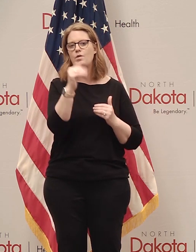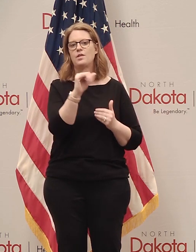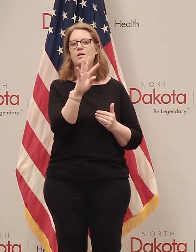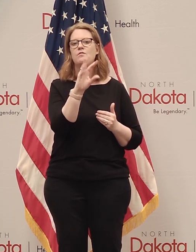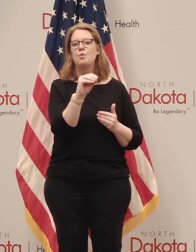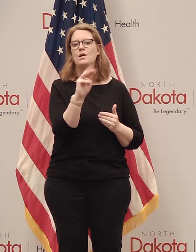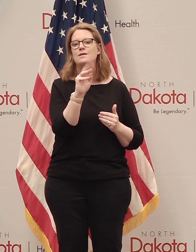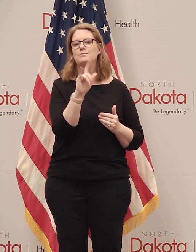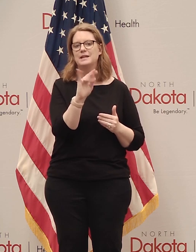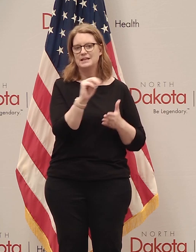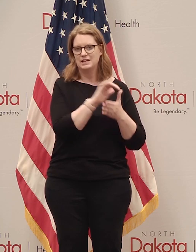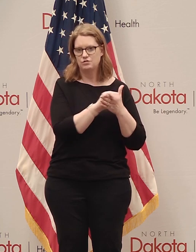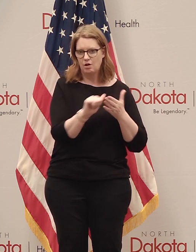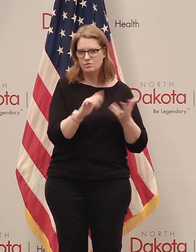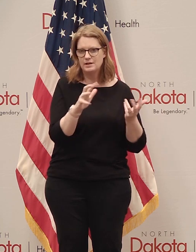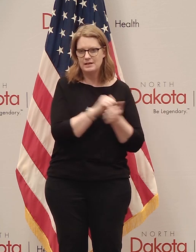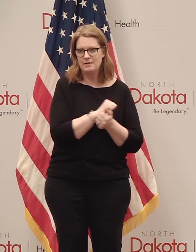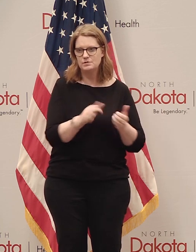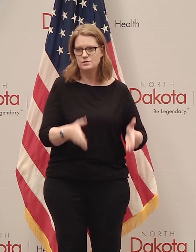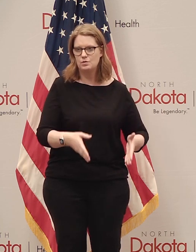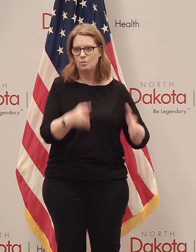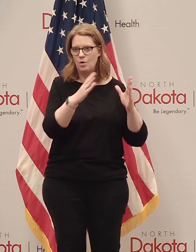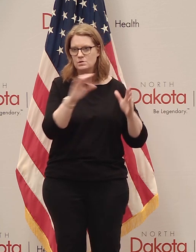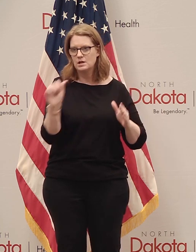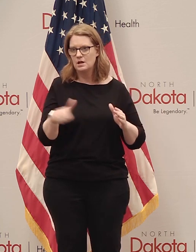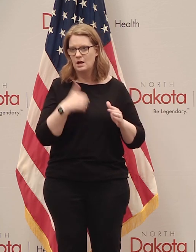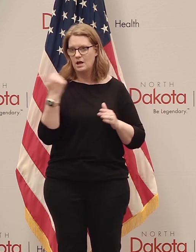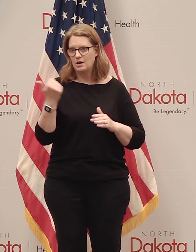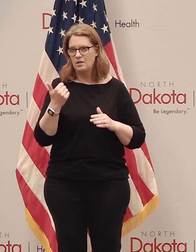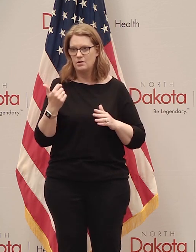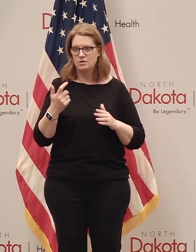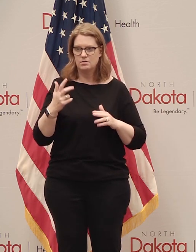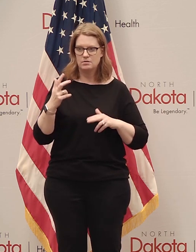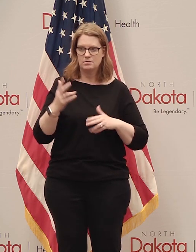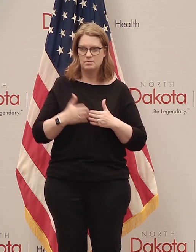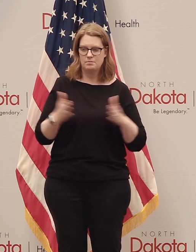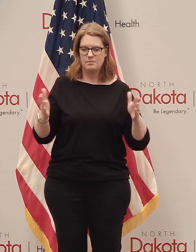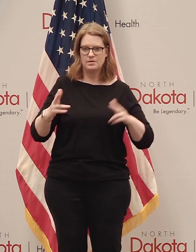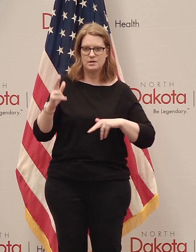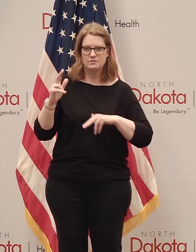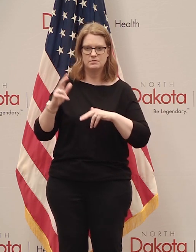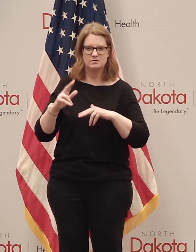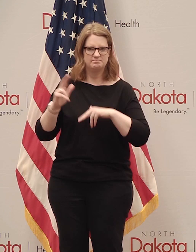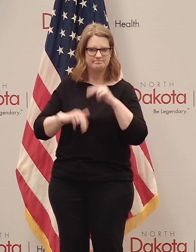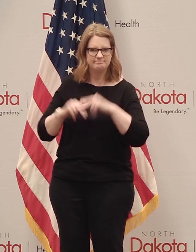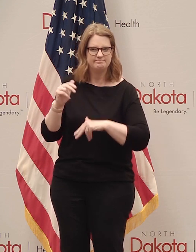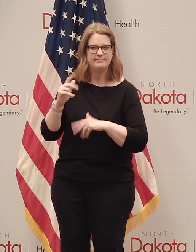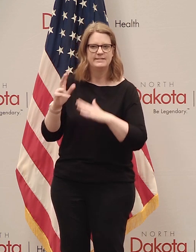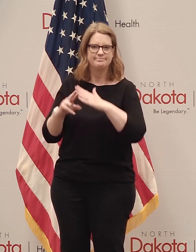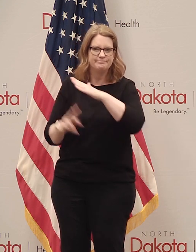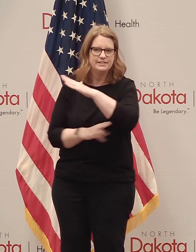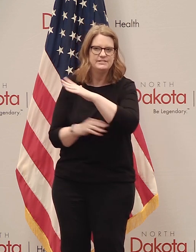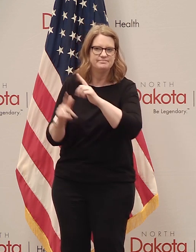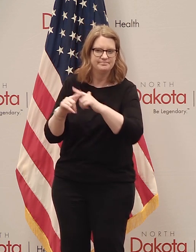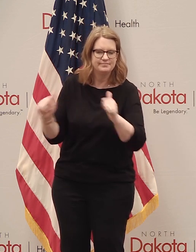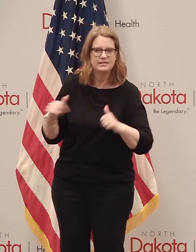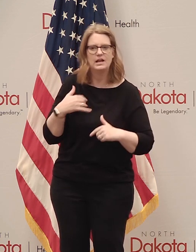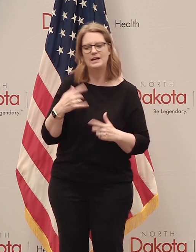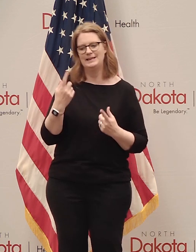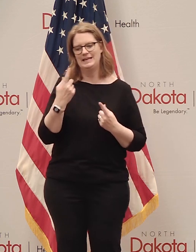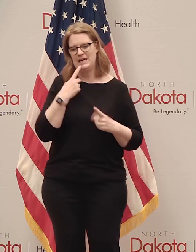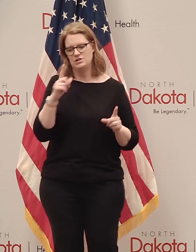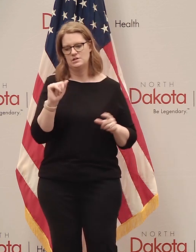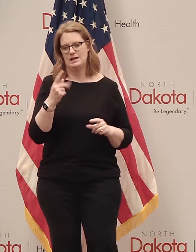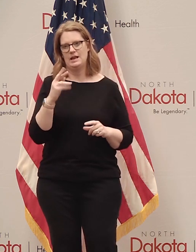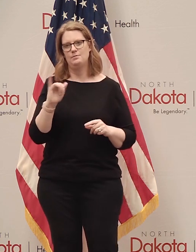million in damage to roads and other public infrastructure. This request follows the executive order I issued on April 24th,